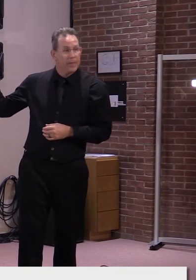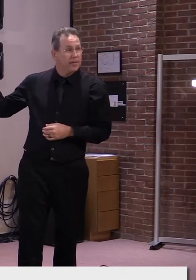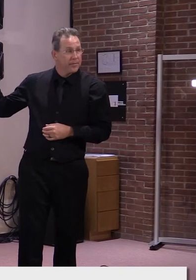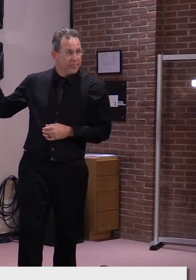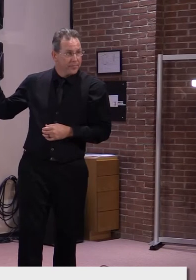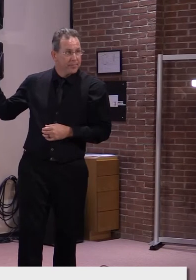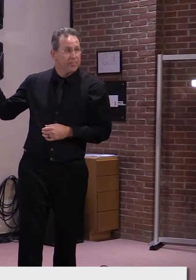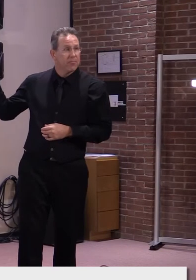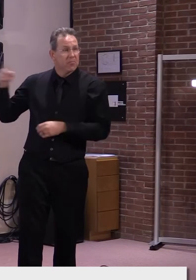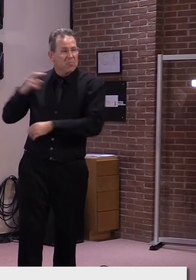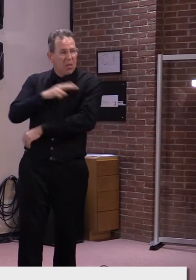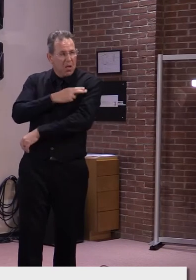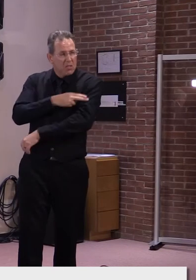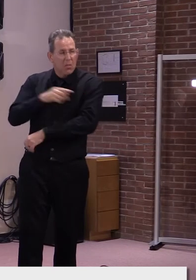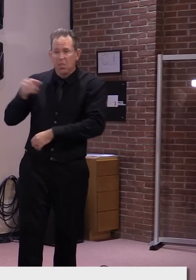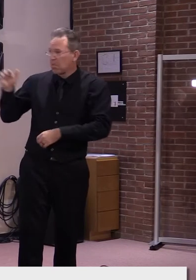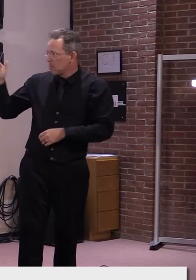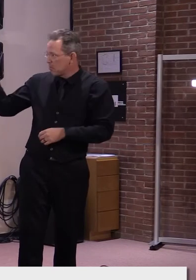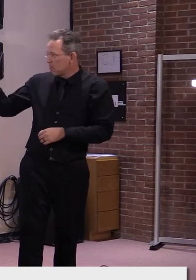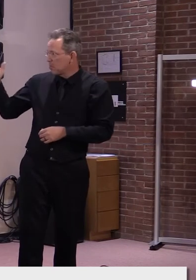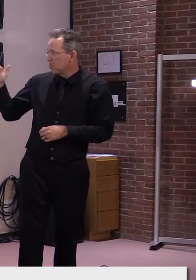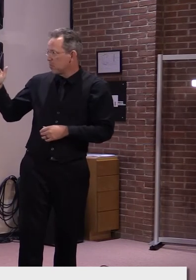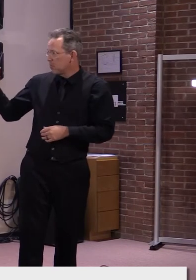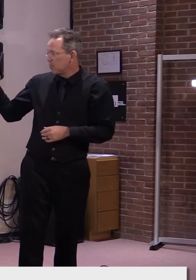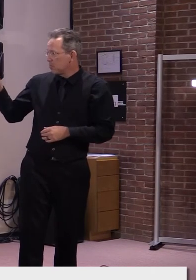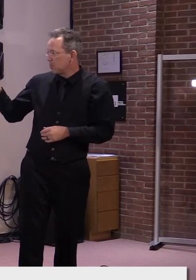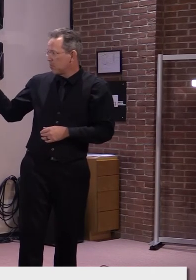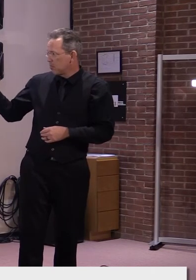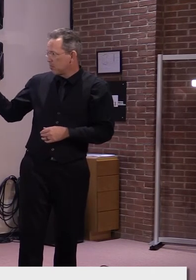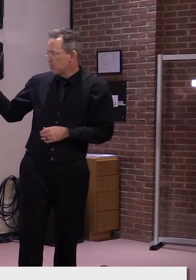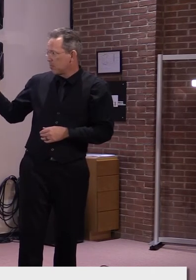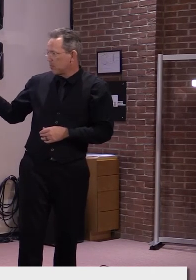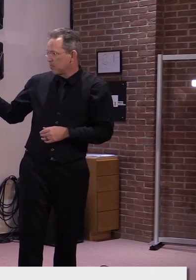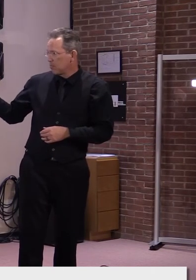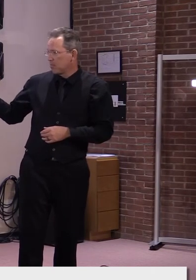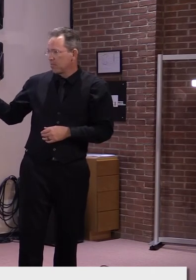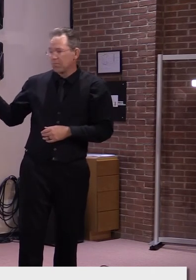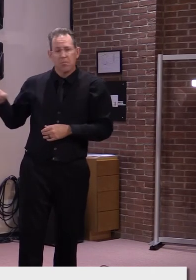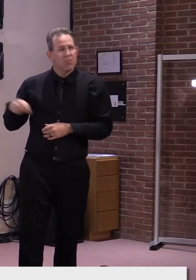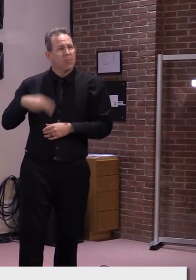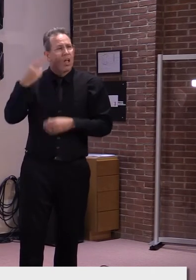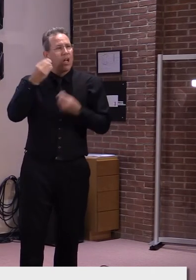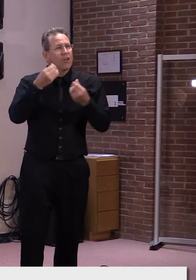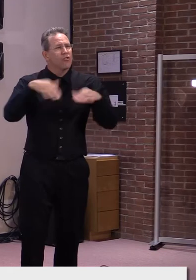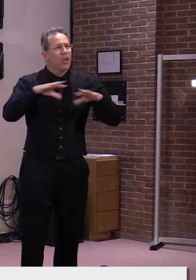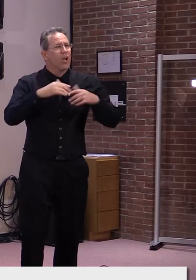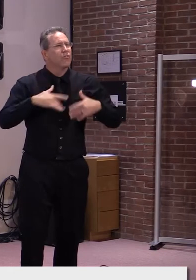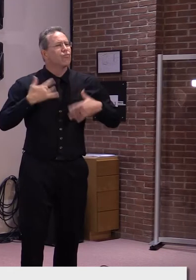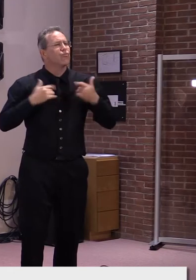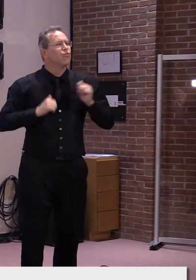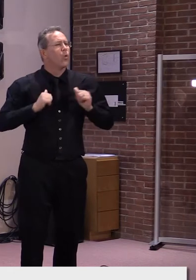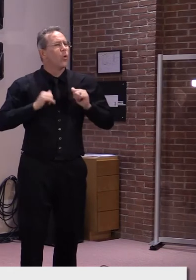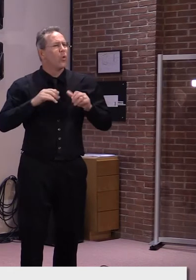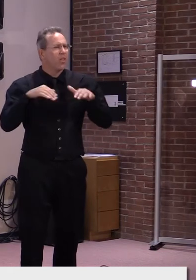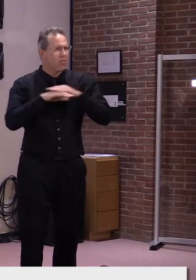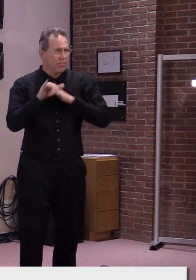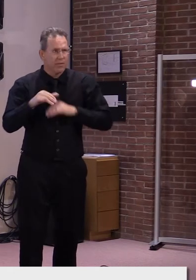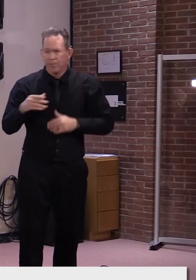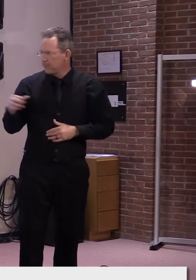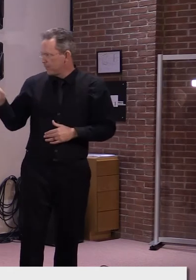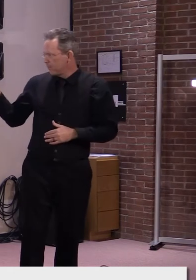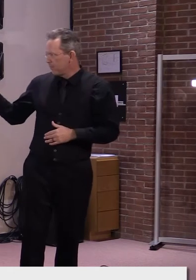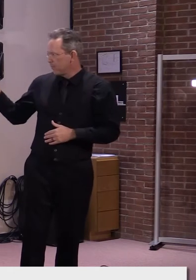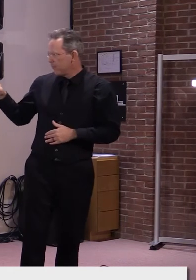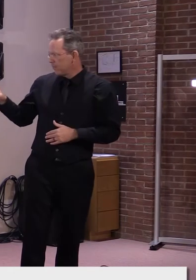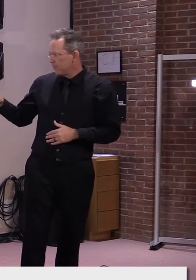professional building, Higher Ground at an event they're hosting on Pine Street, and Lakeview Mobile Home Park in Shelburne.